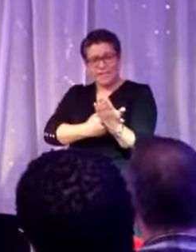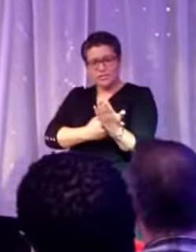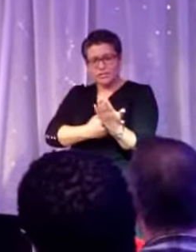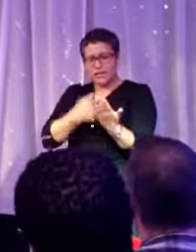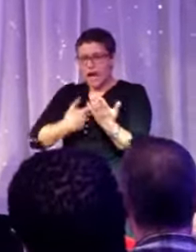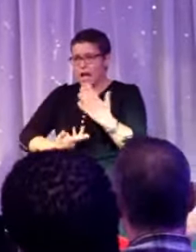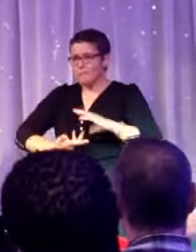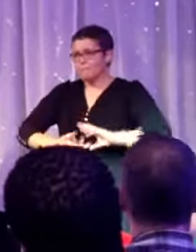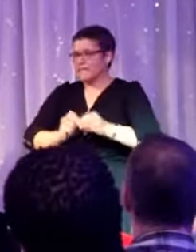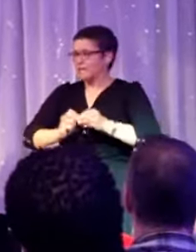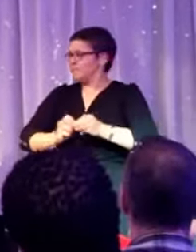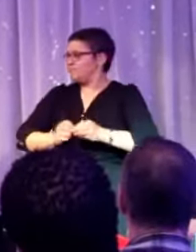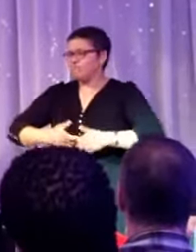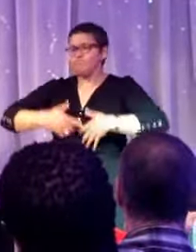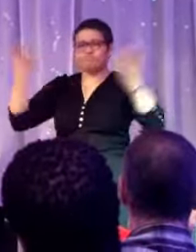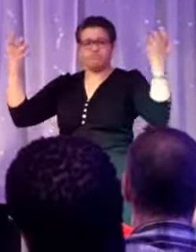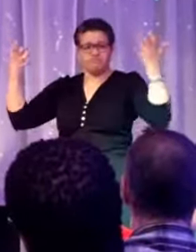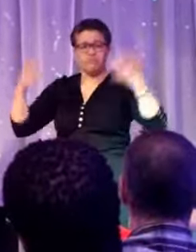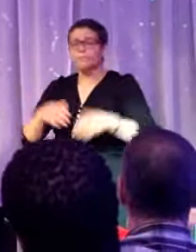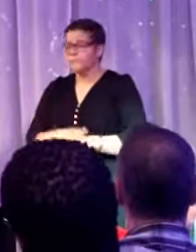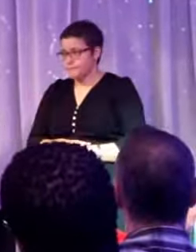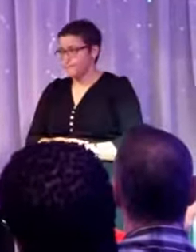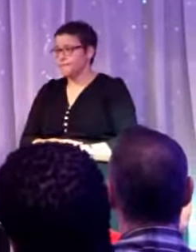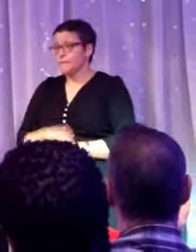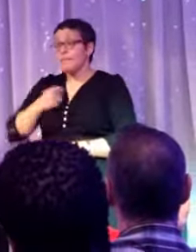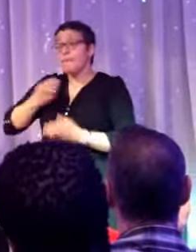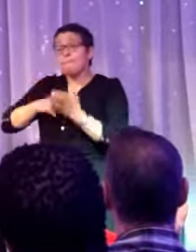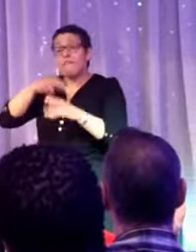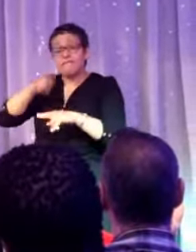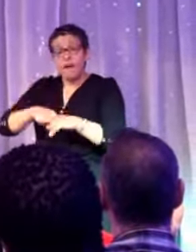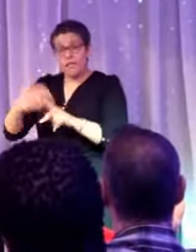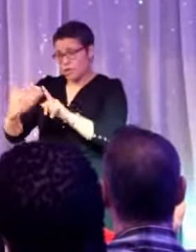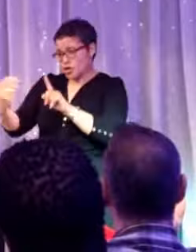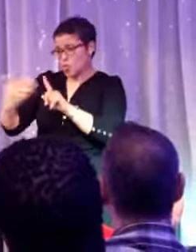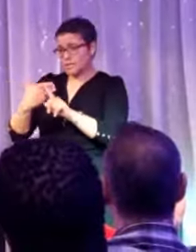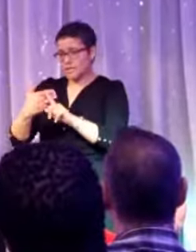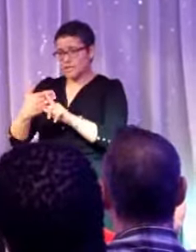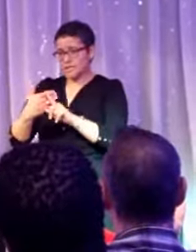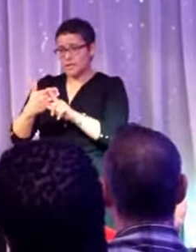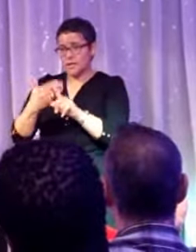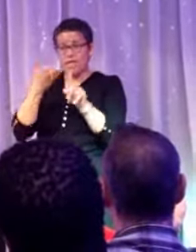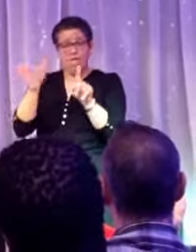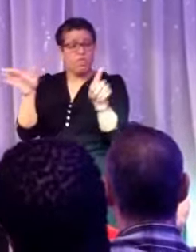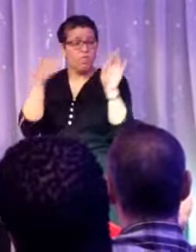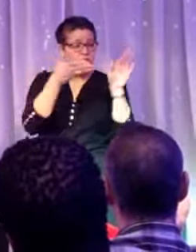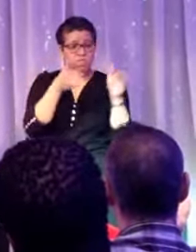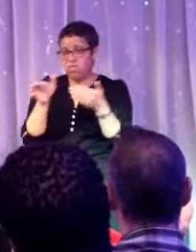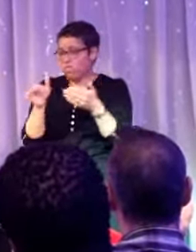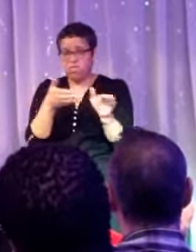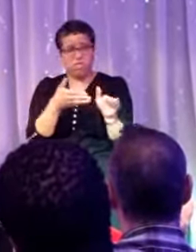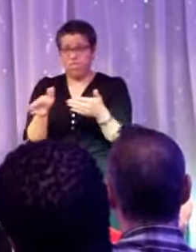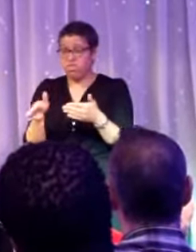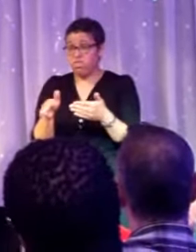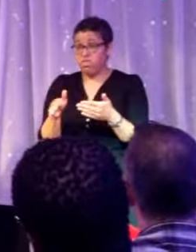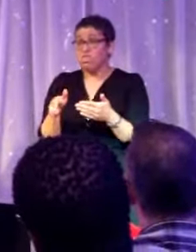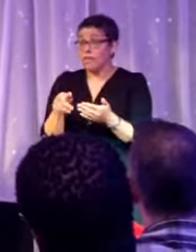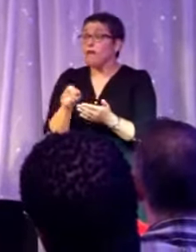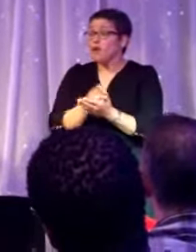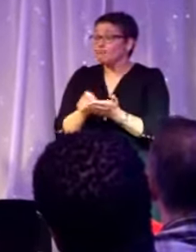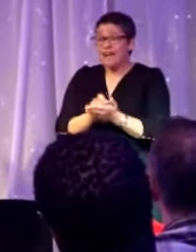rage. My parents noticed I wasn't very focused. Clever and bright, but my writing not